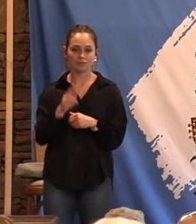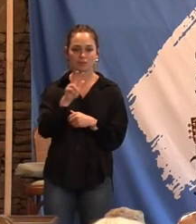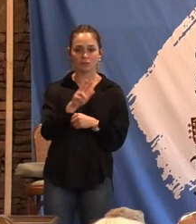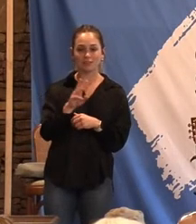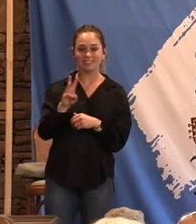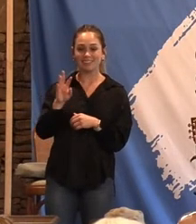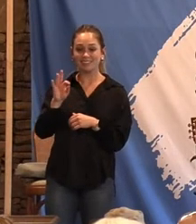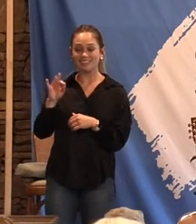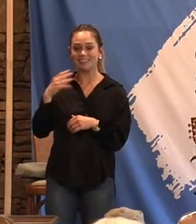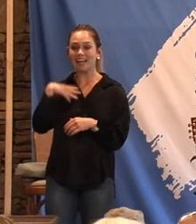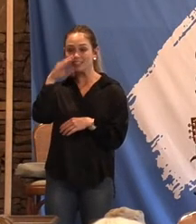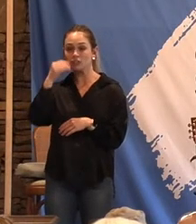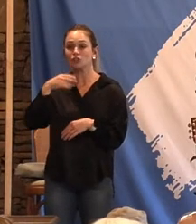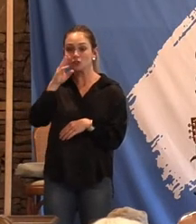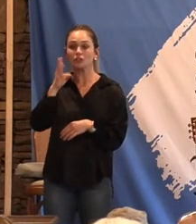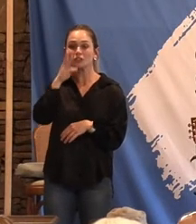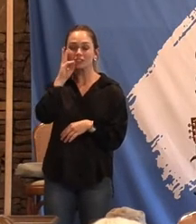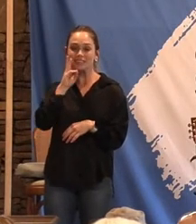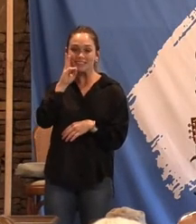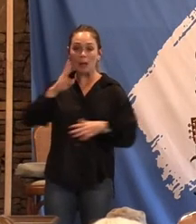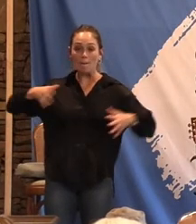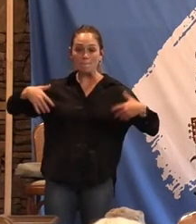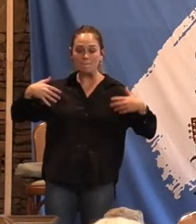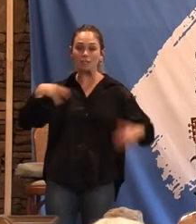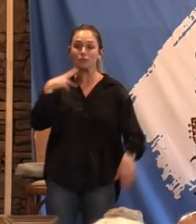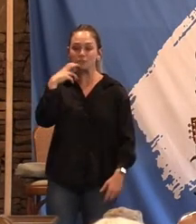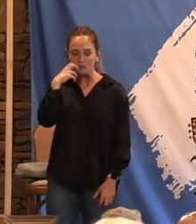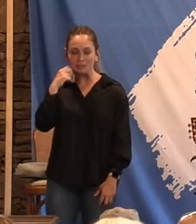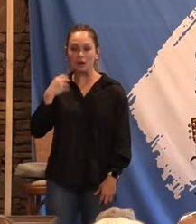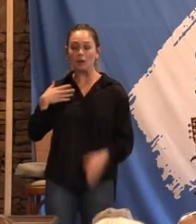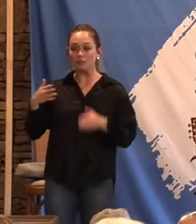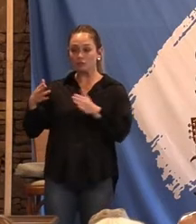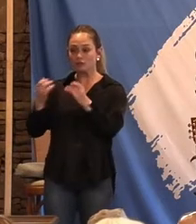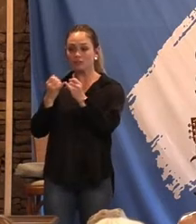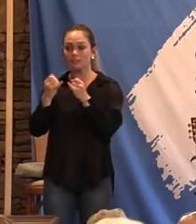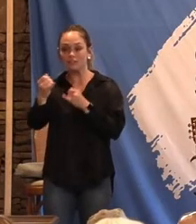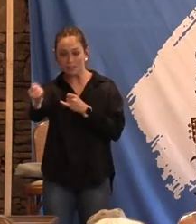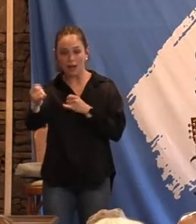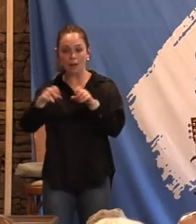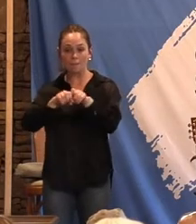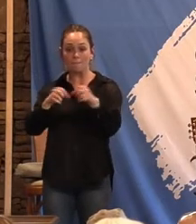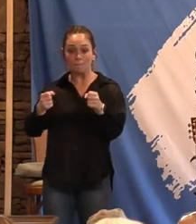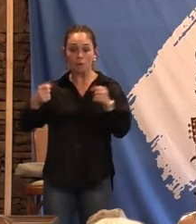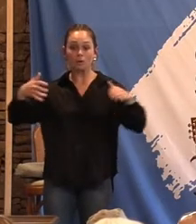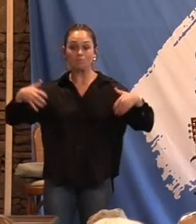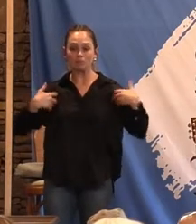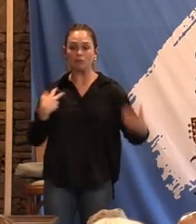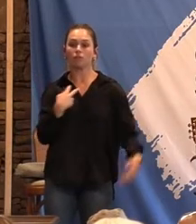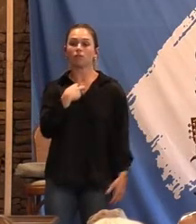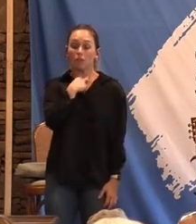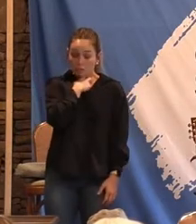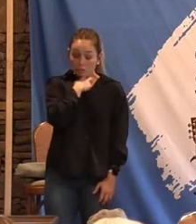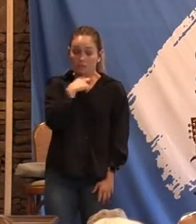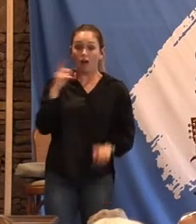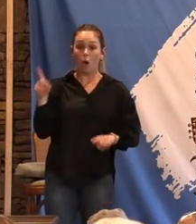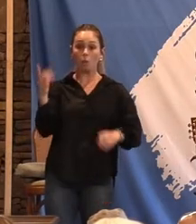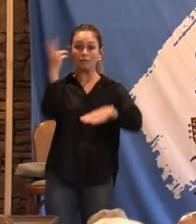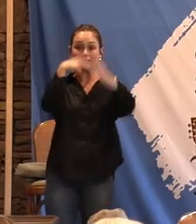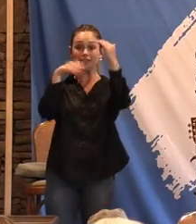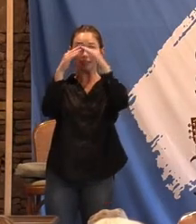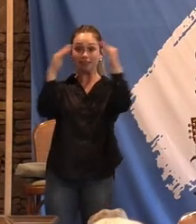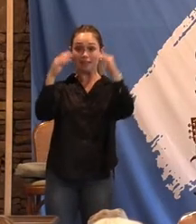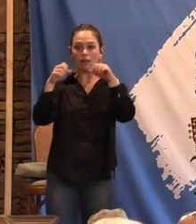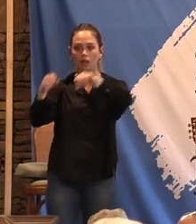369, the goose drank wine. Monkey chewed tobacco on the streetcar line. Line broke, monkey got choked, and they all went to heaven in a